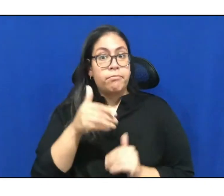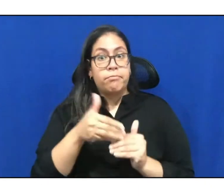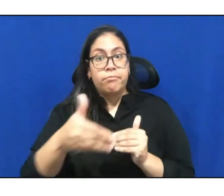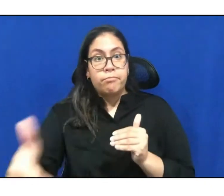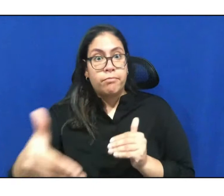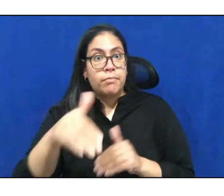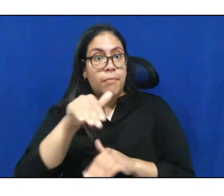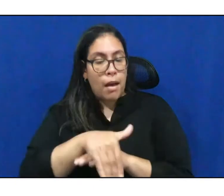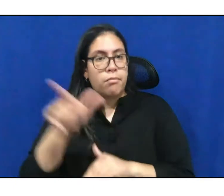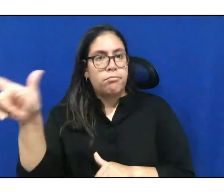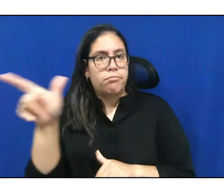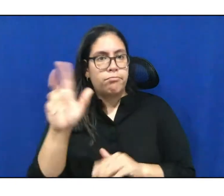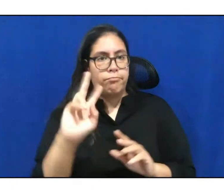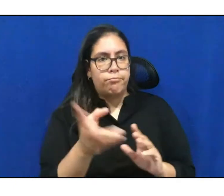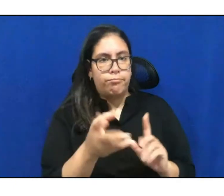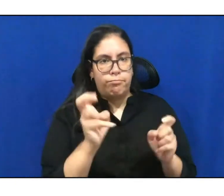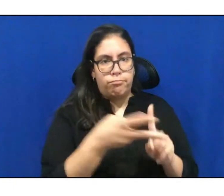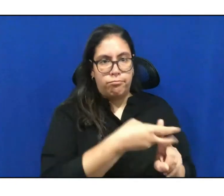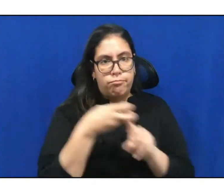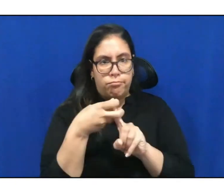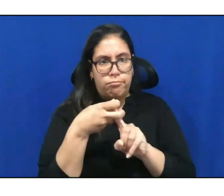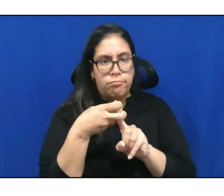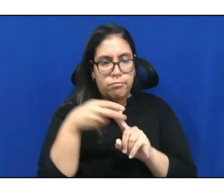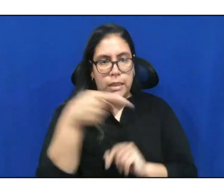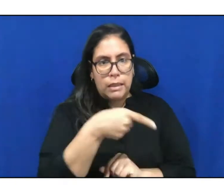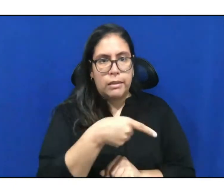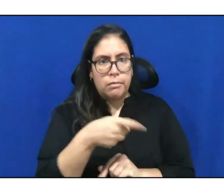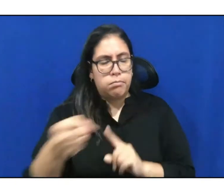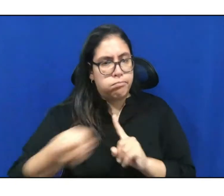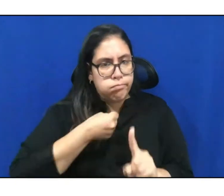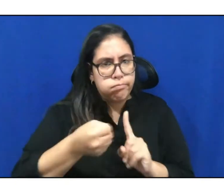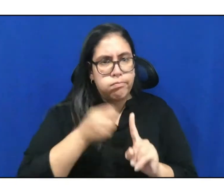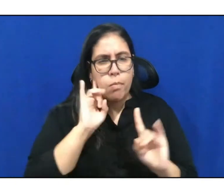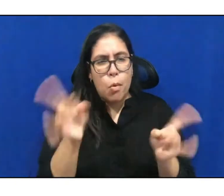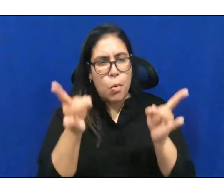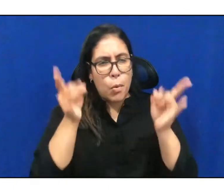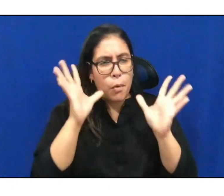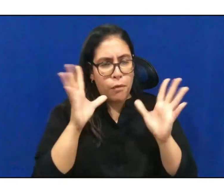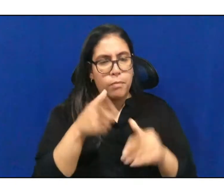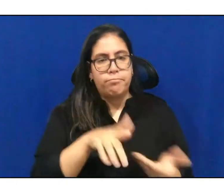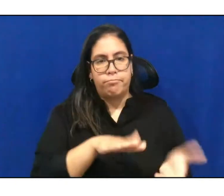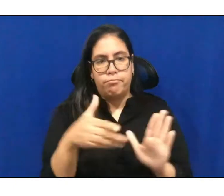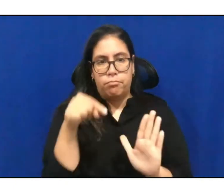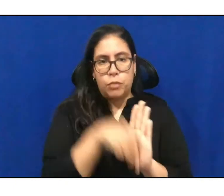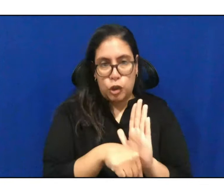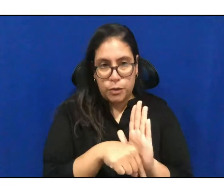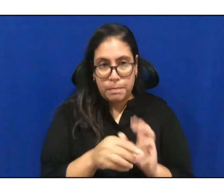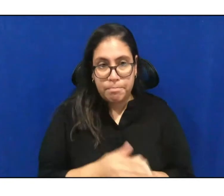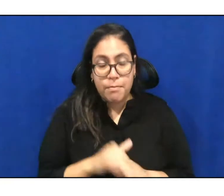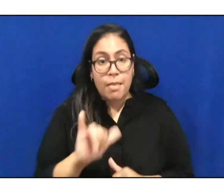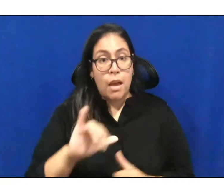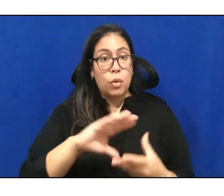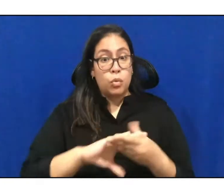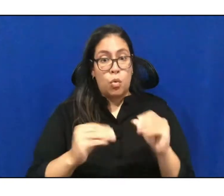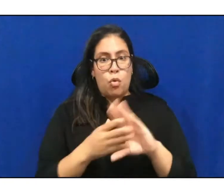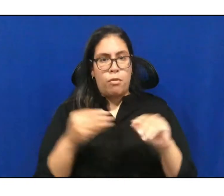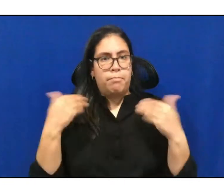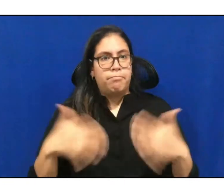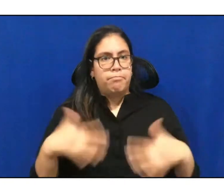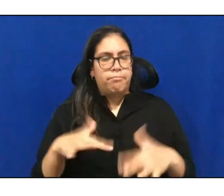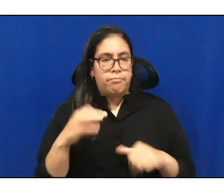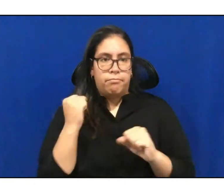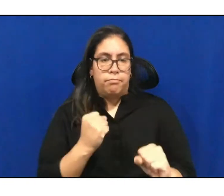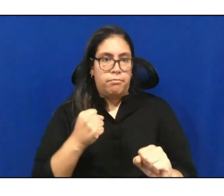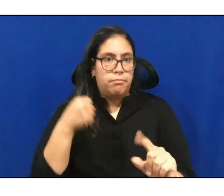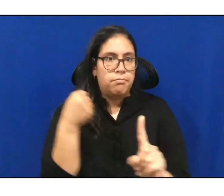a group of white men. Most historians think at least 7 were involved. It's a story that continues to this day to